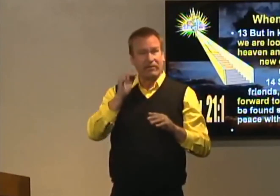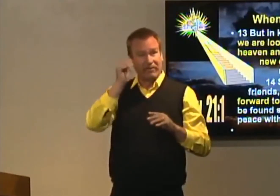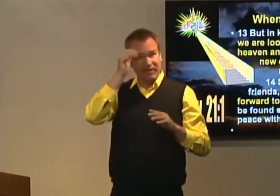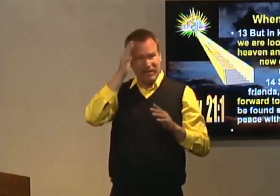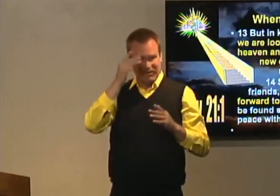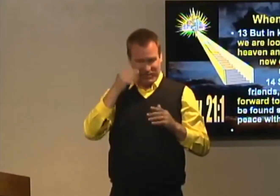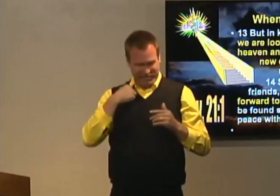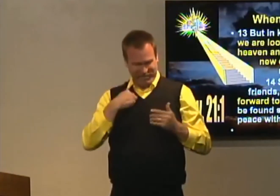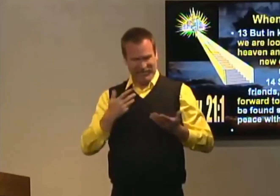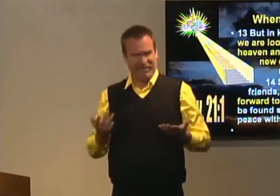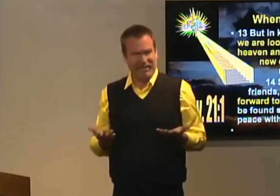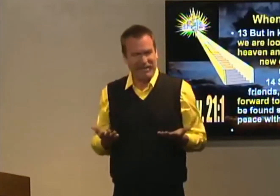In John it says, do not worry,